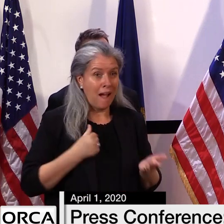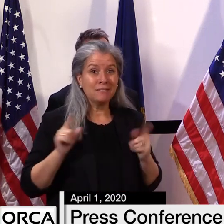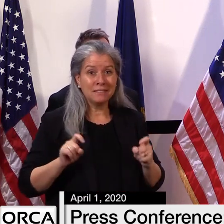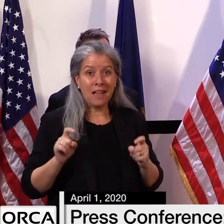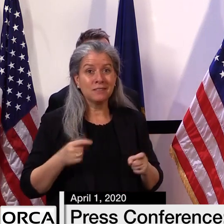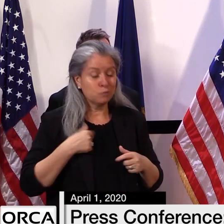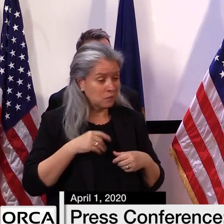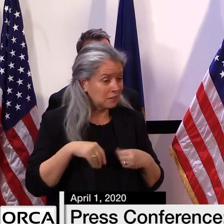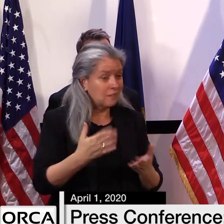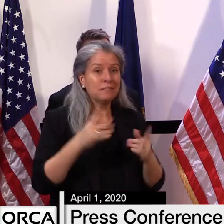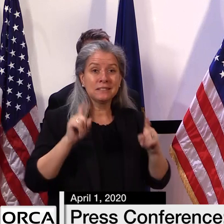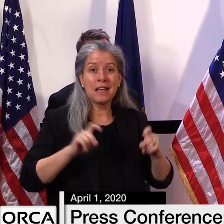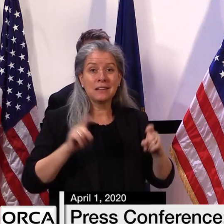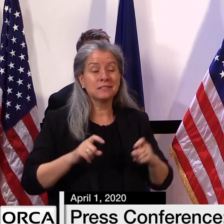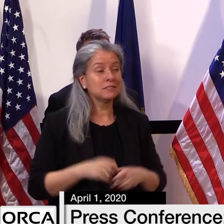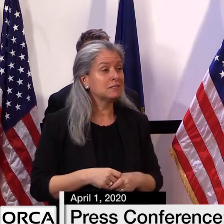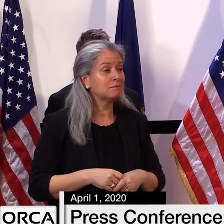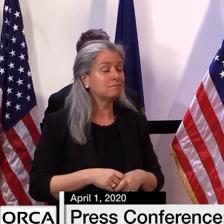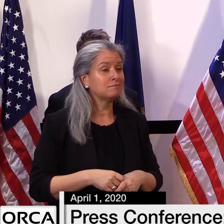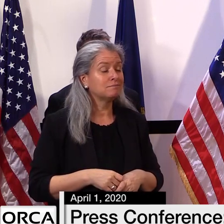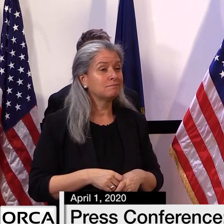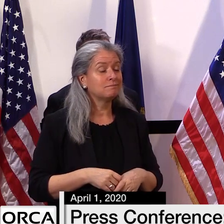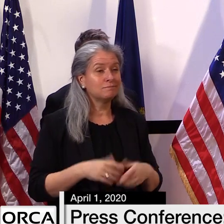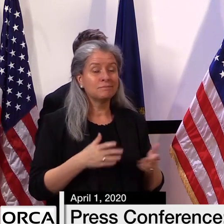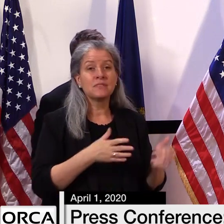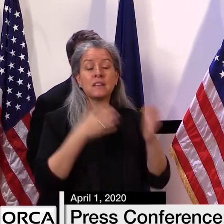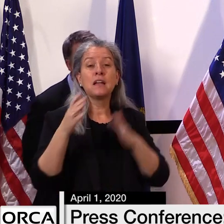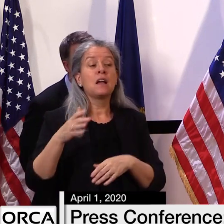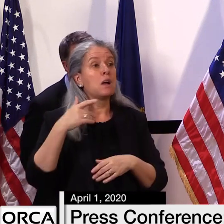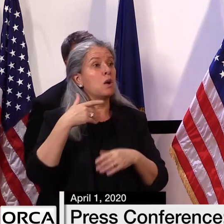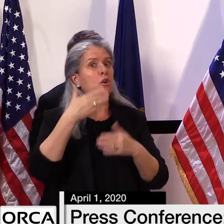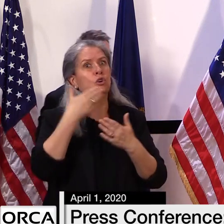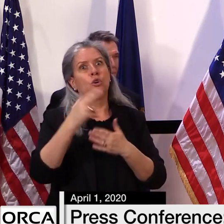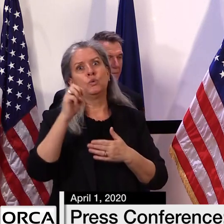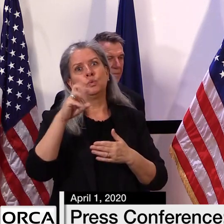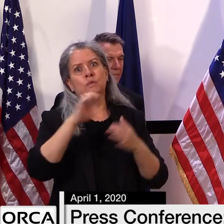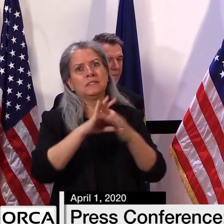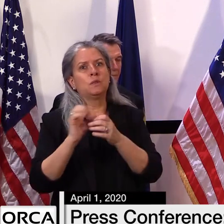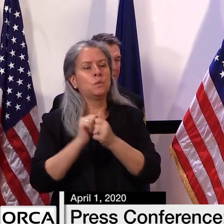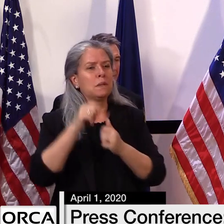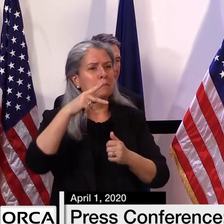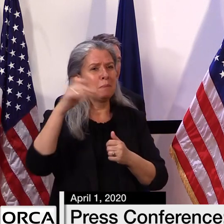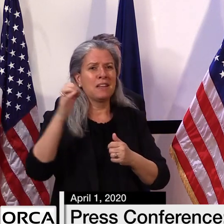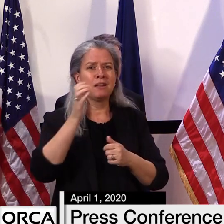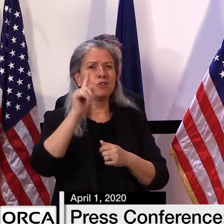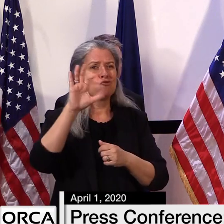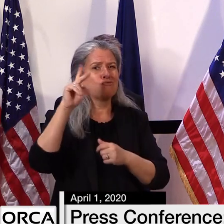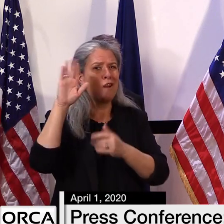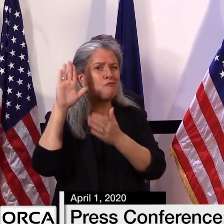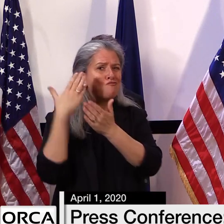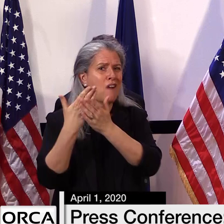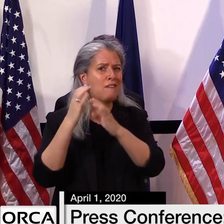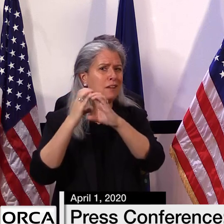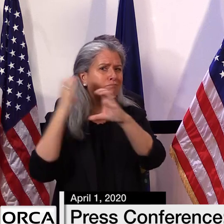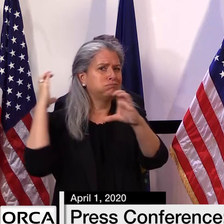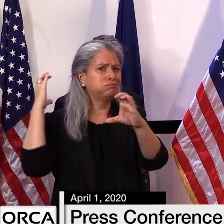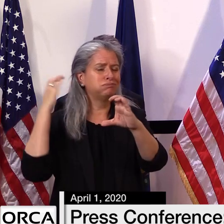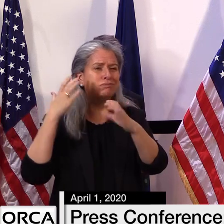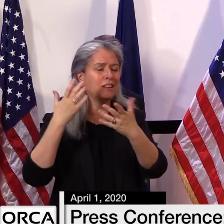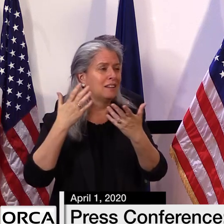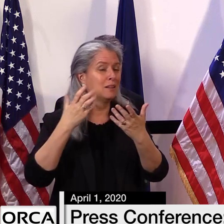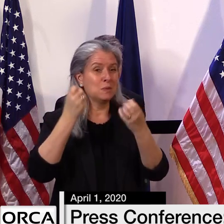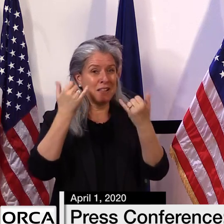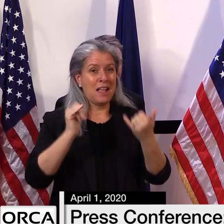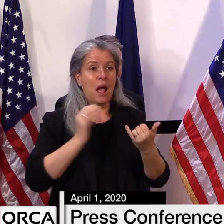specimens. We got wonderful news about PPE and truckloads of materials, and now some